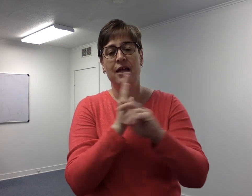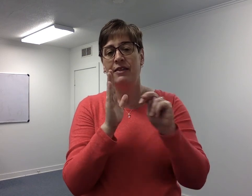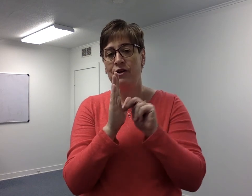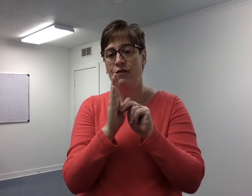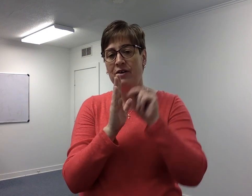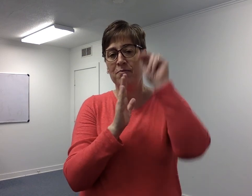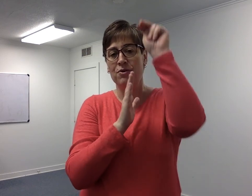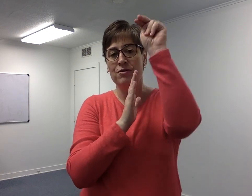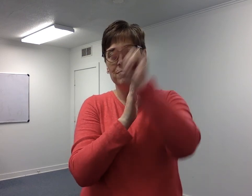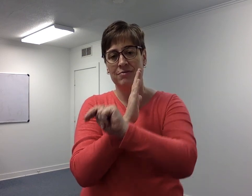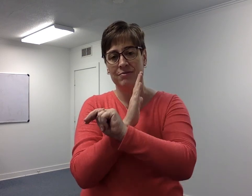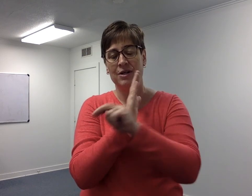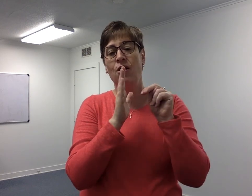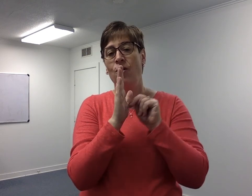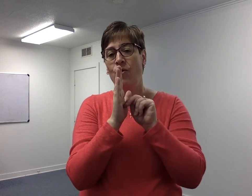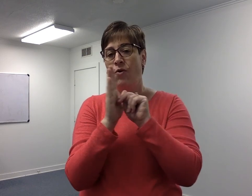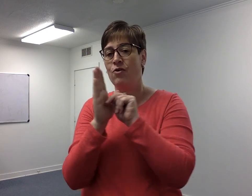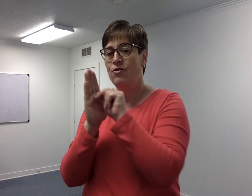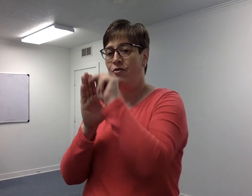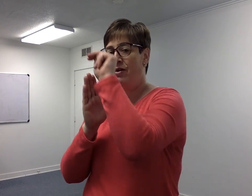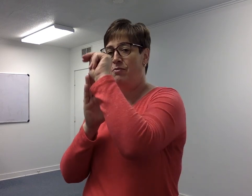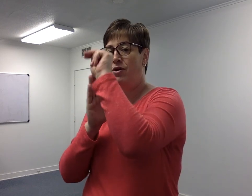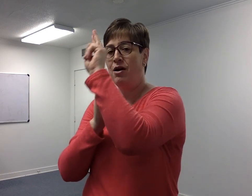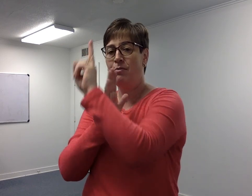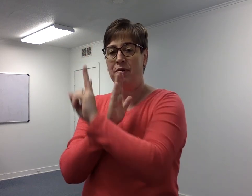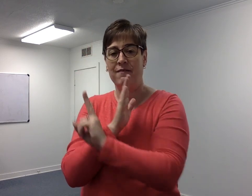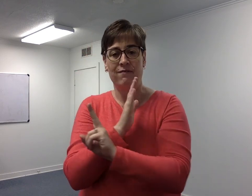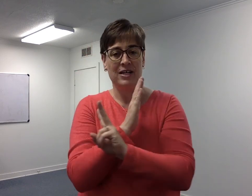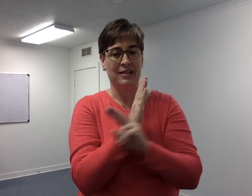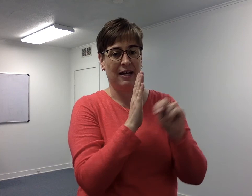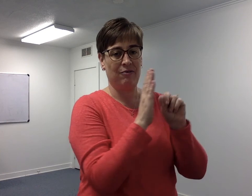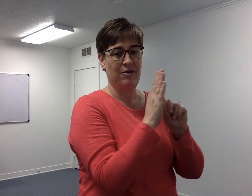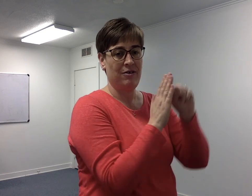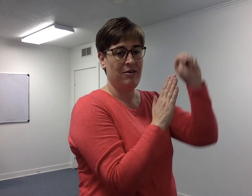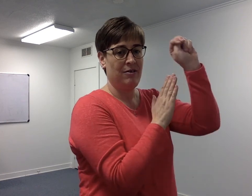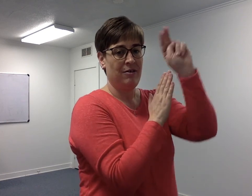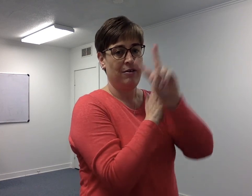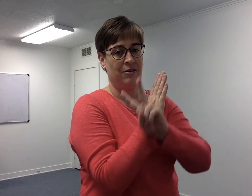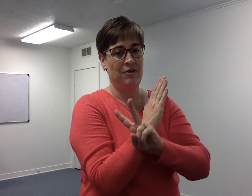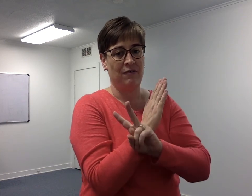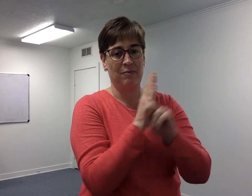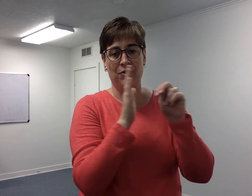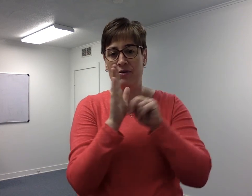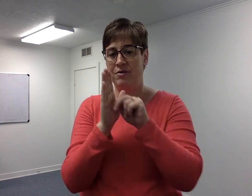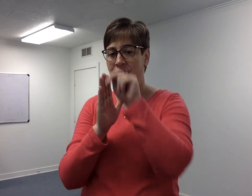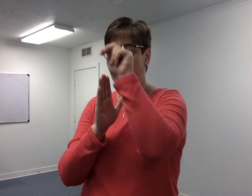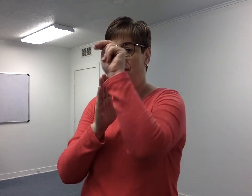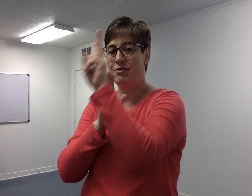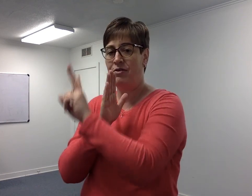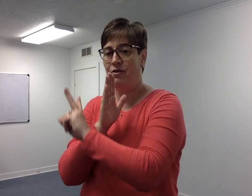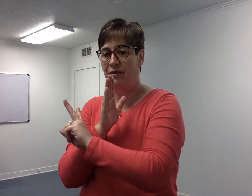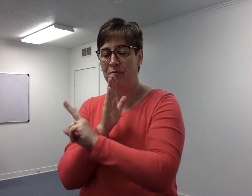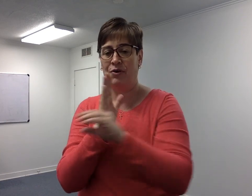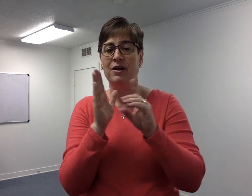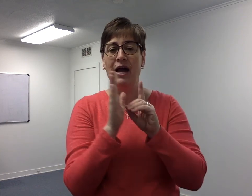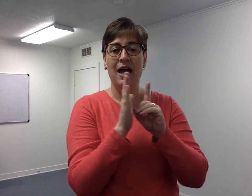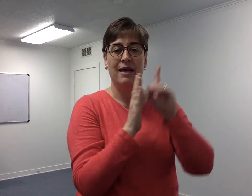Then November, or November up, B down. November, November. And